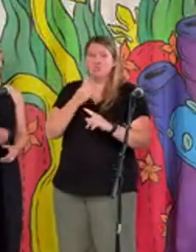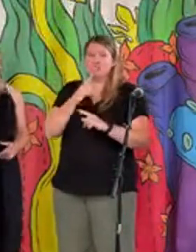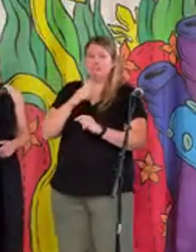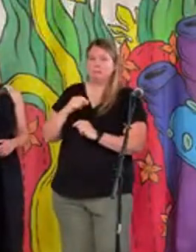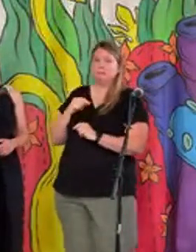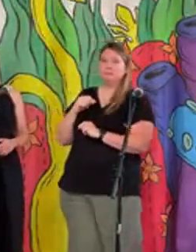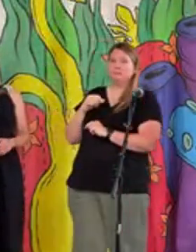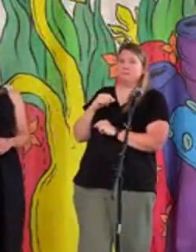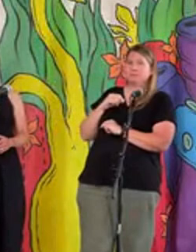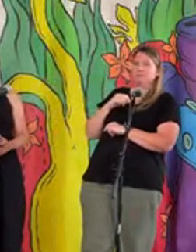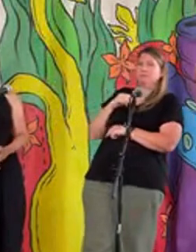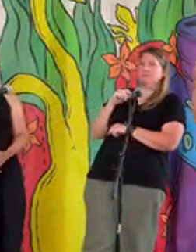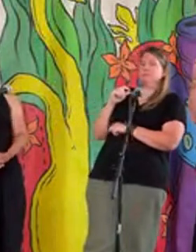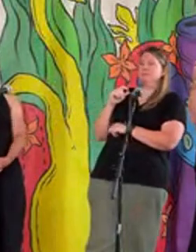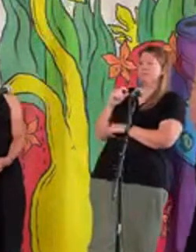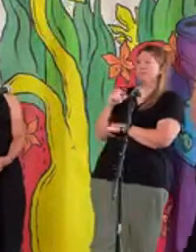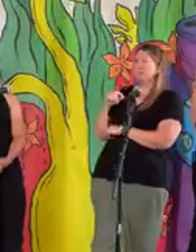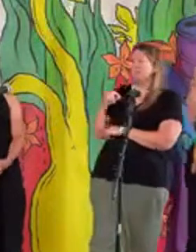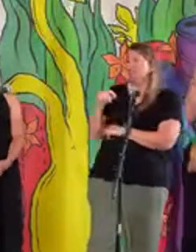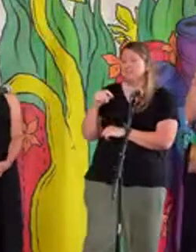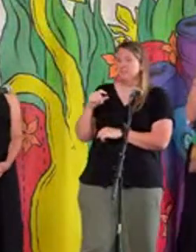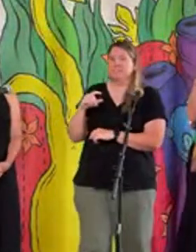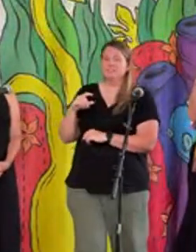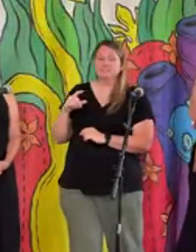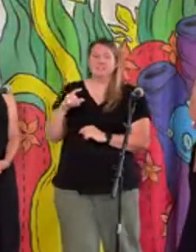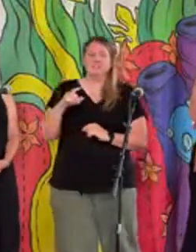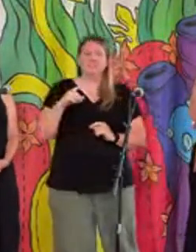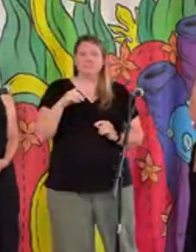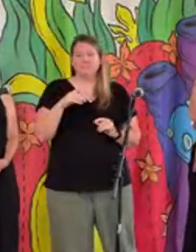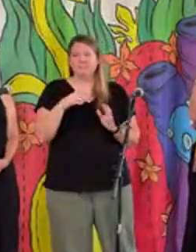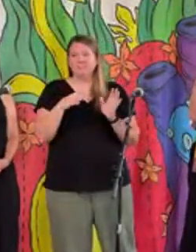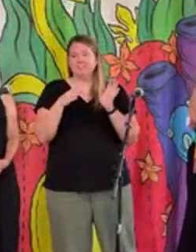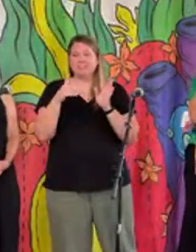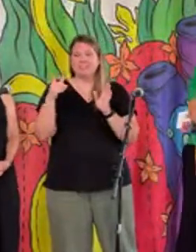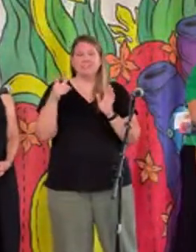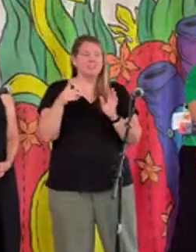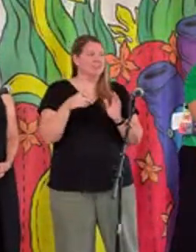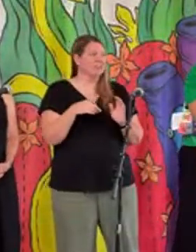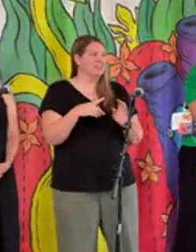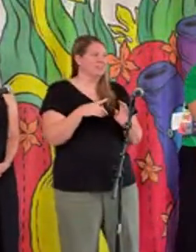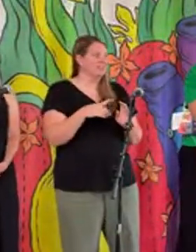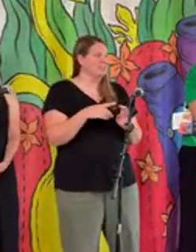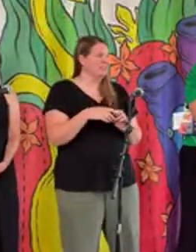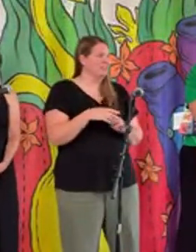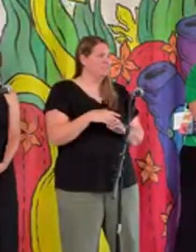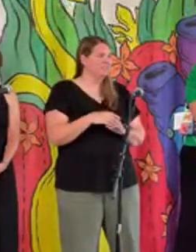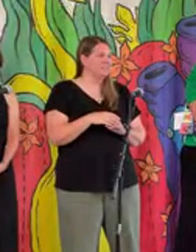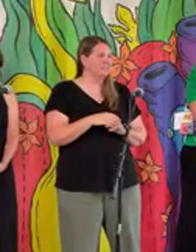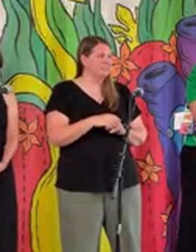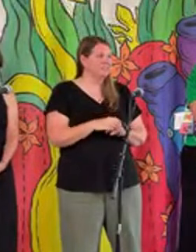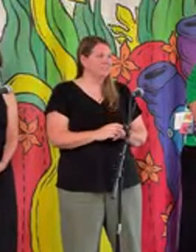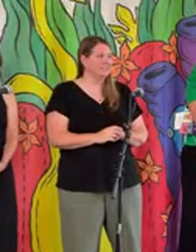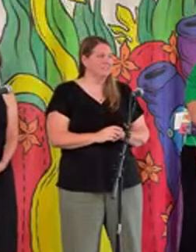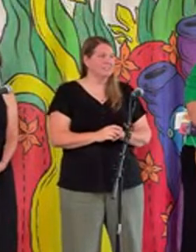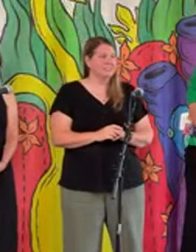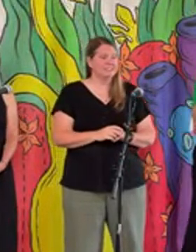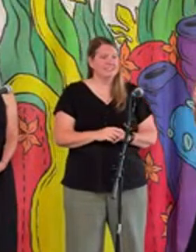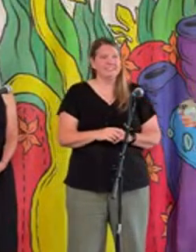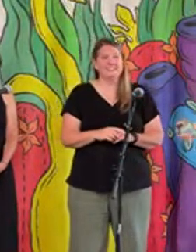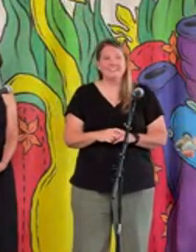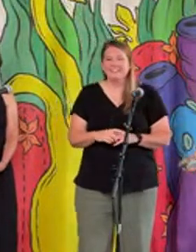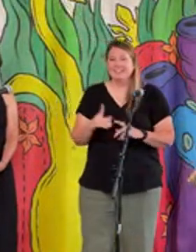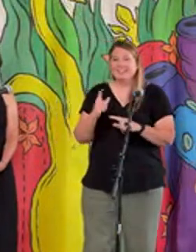first. And then everyone smile over here. Wow. You win. We